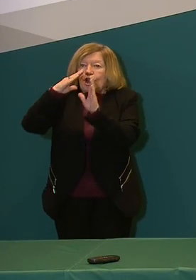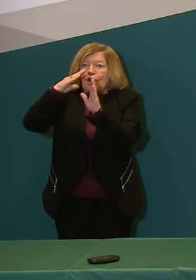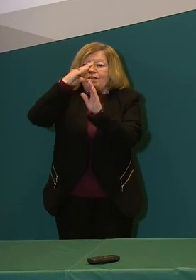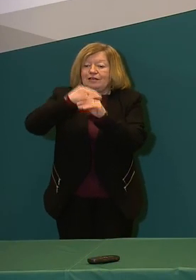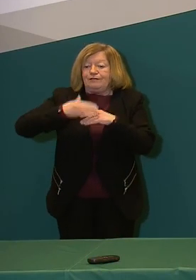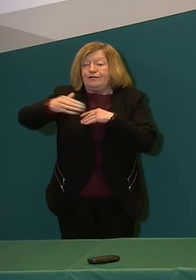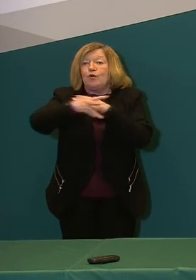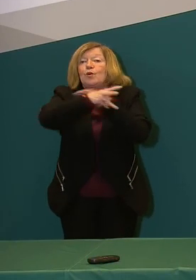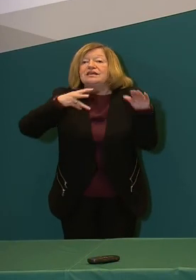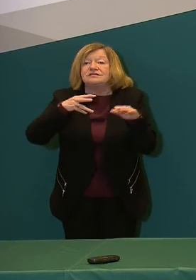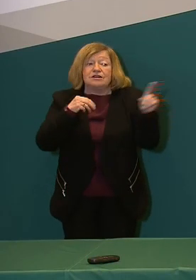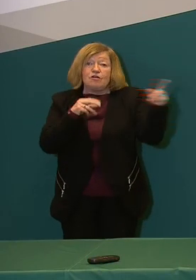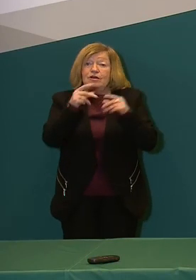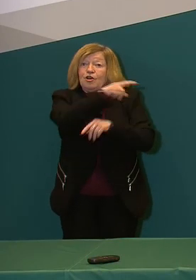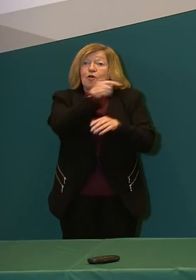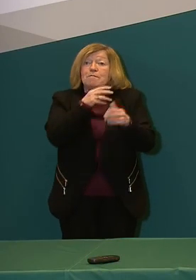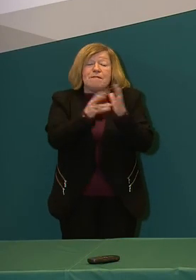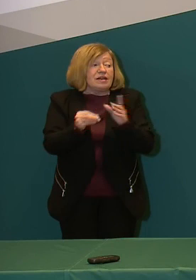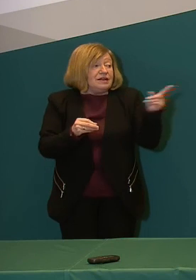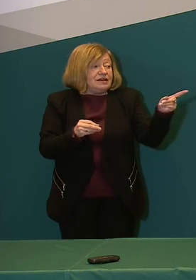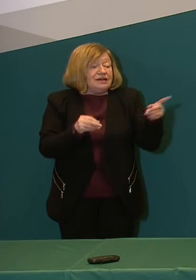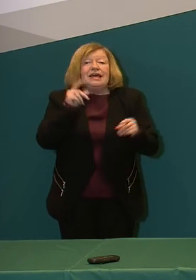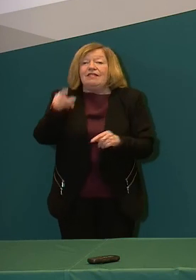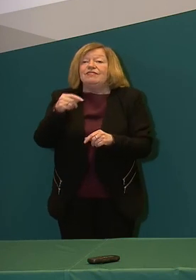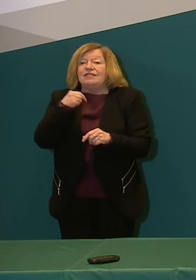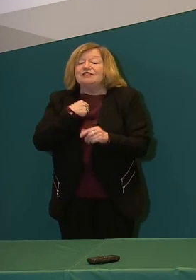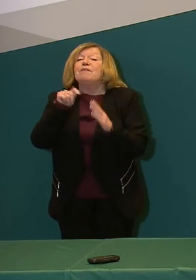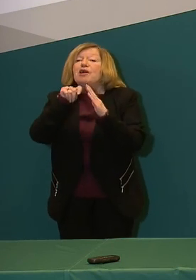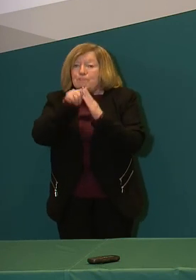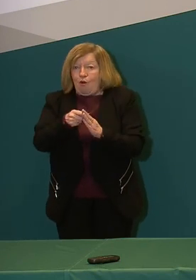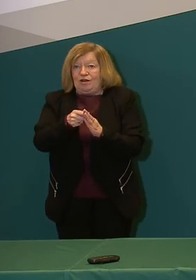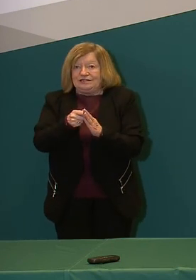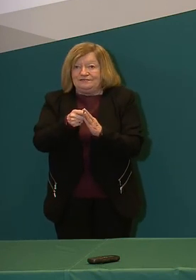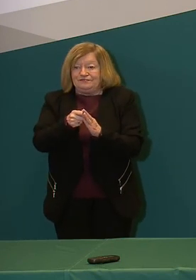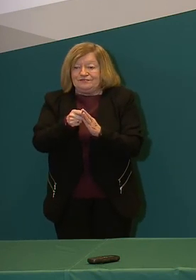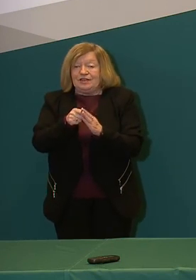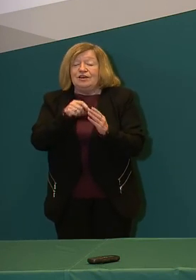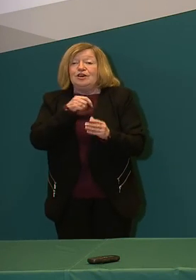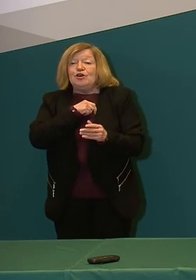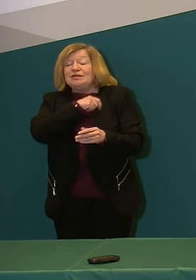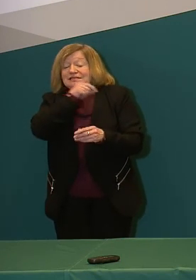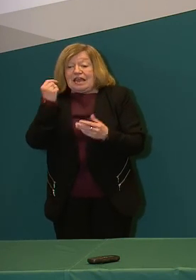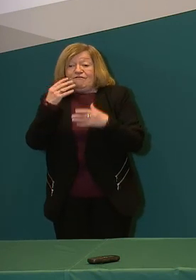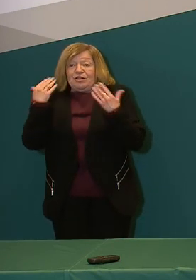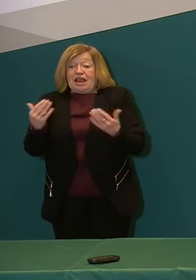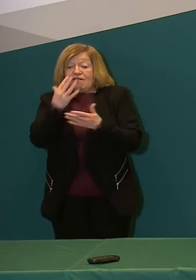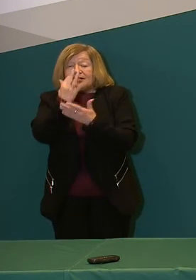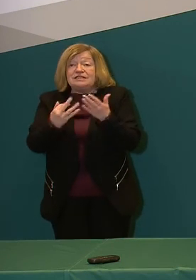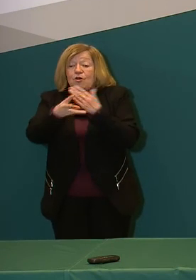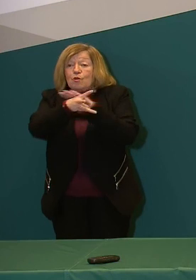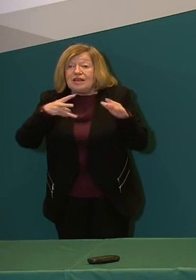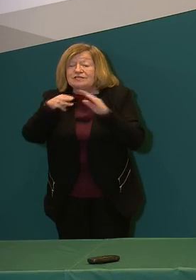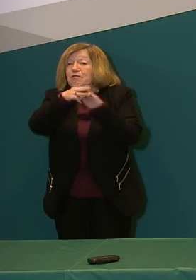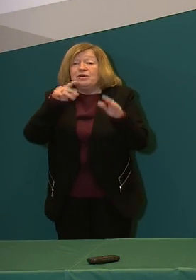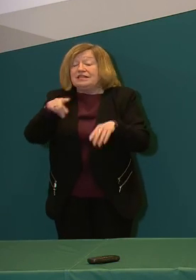weeks, according to your modelling? So that's my fundamental point, is that to project out several weeks or months at